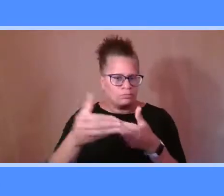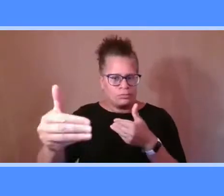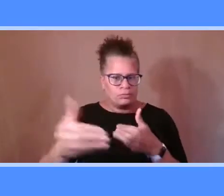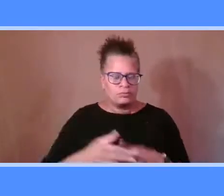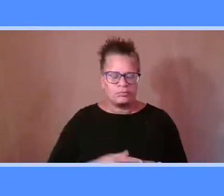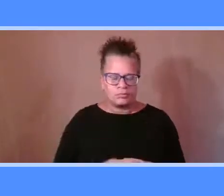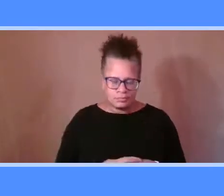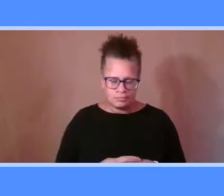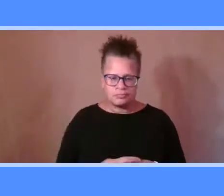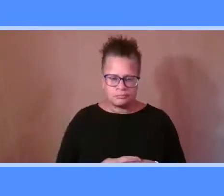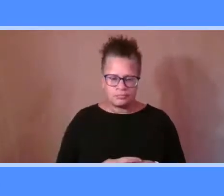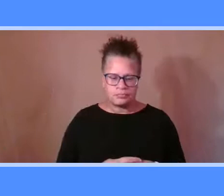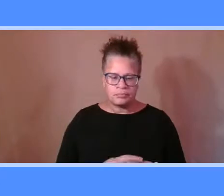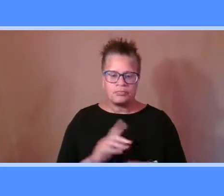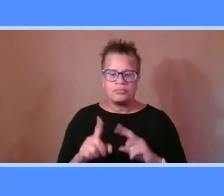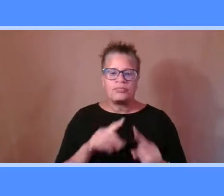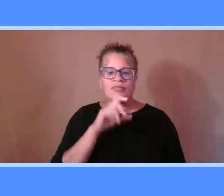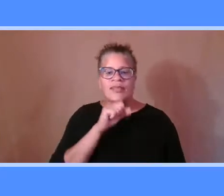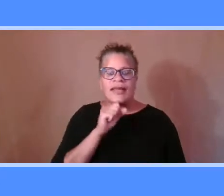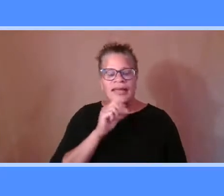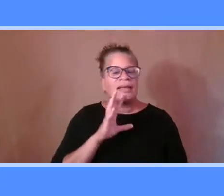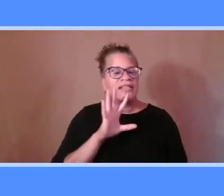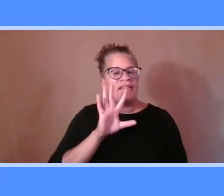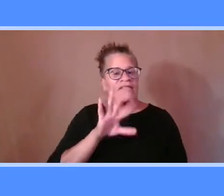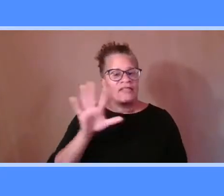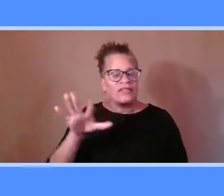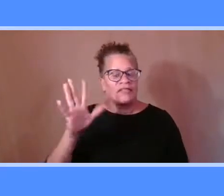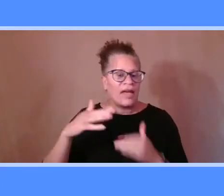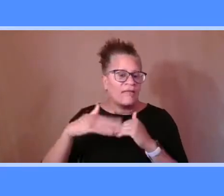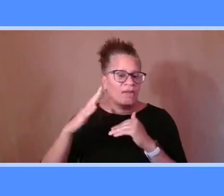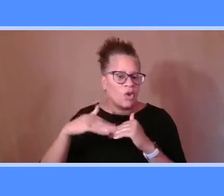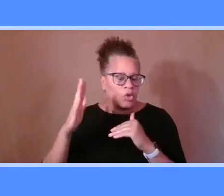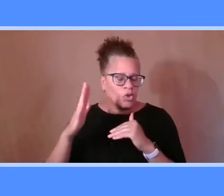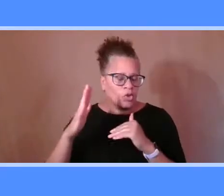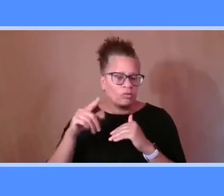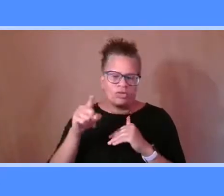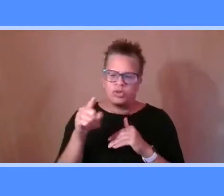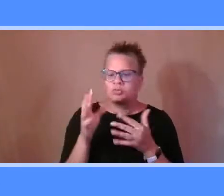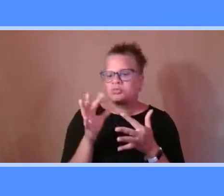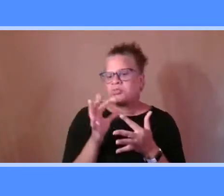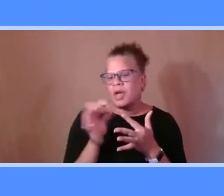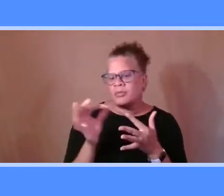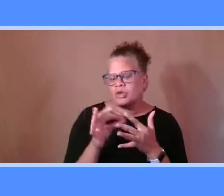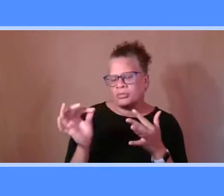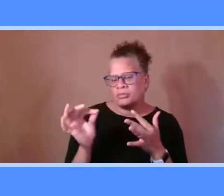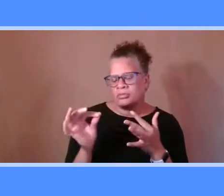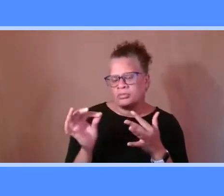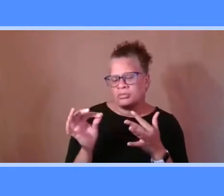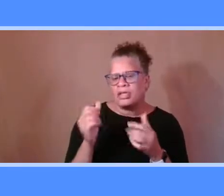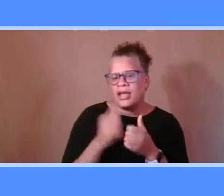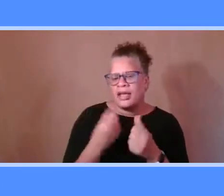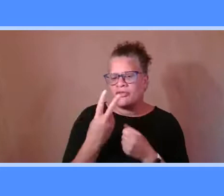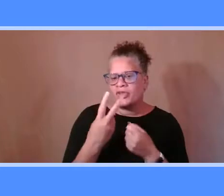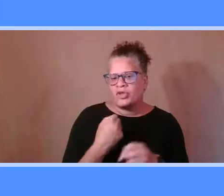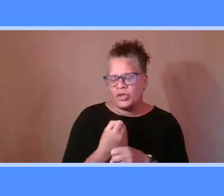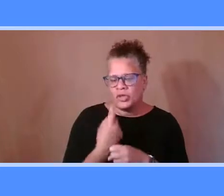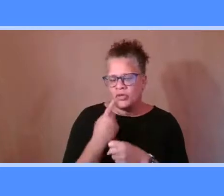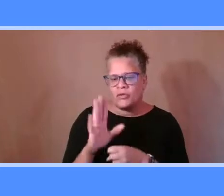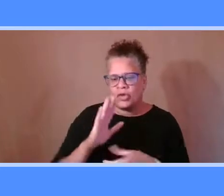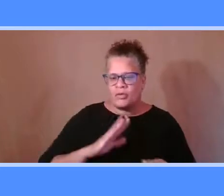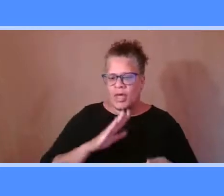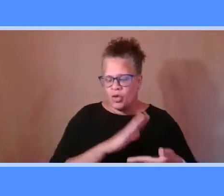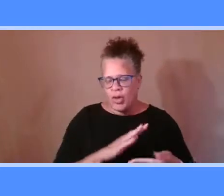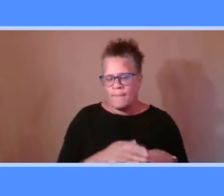you are age 55 and older, you have the option of going every 2 years for your